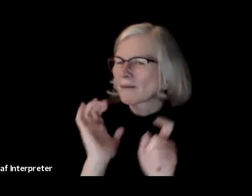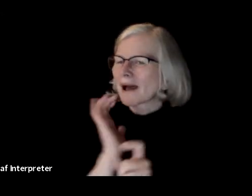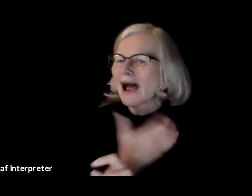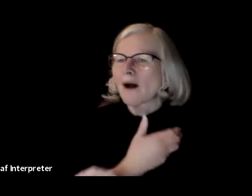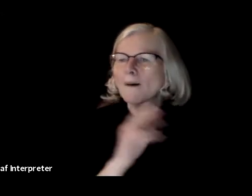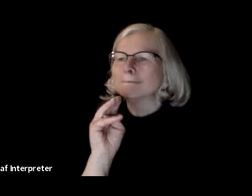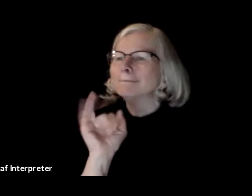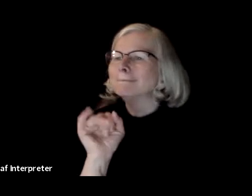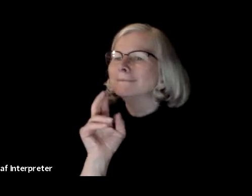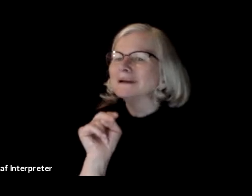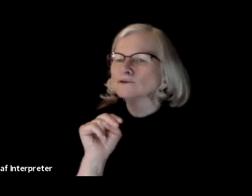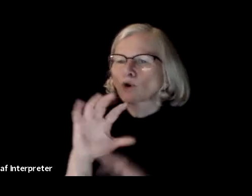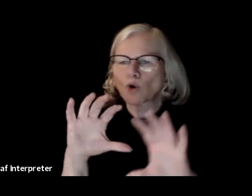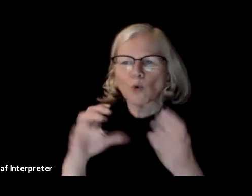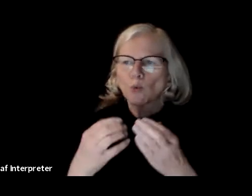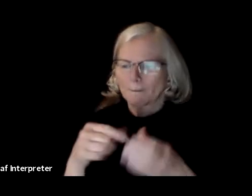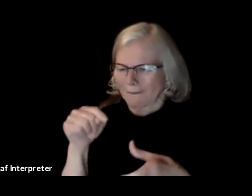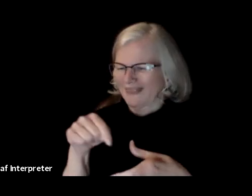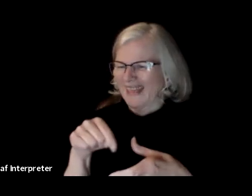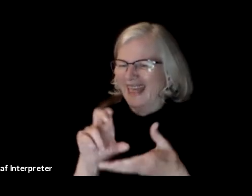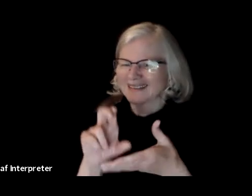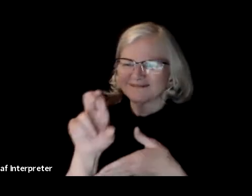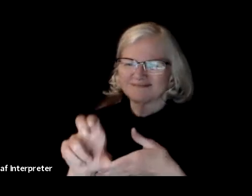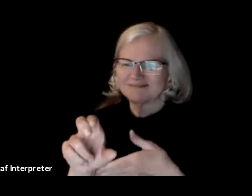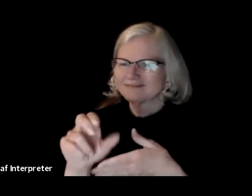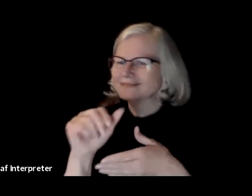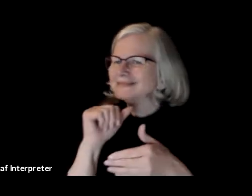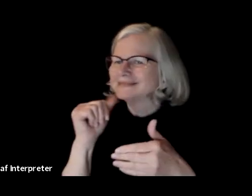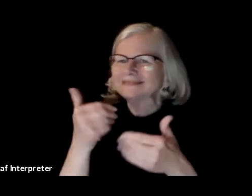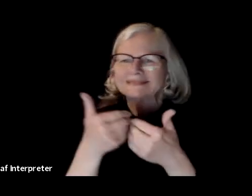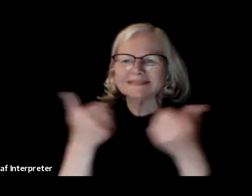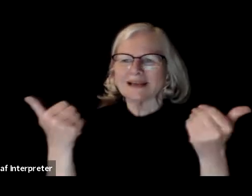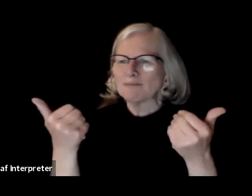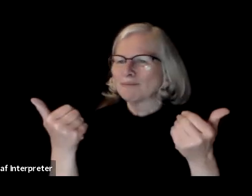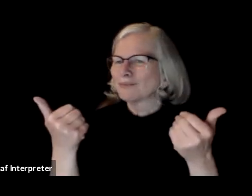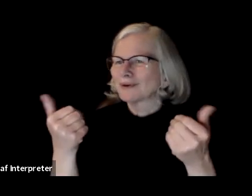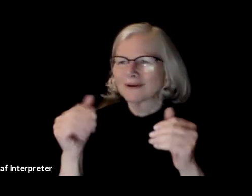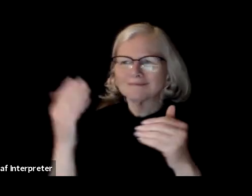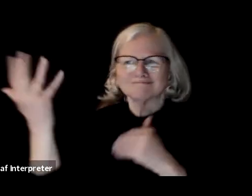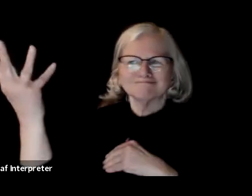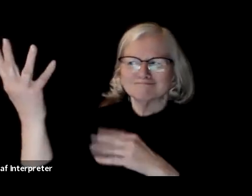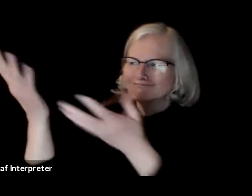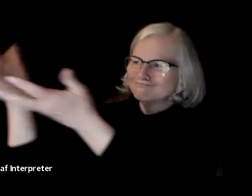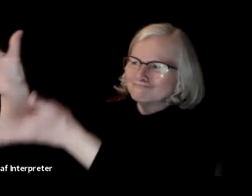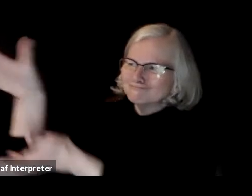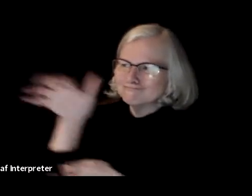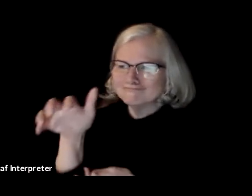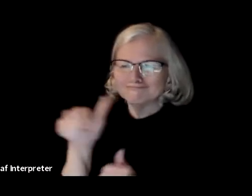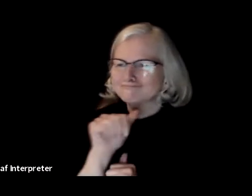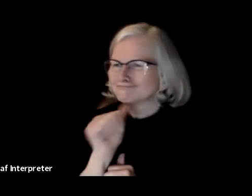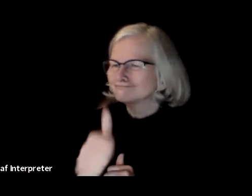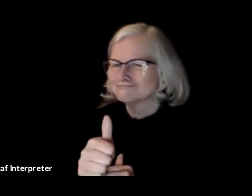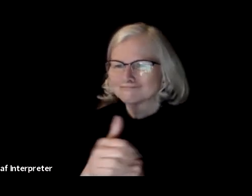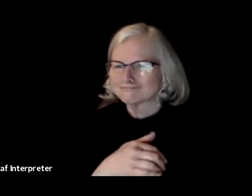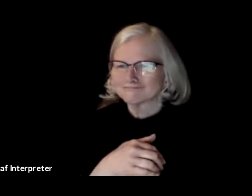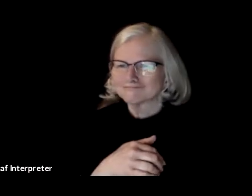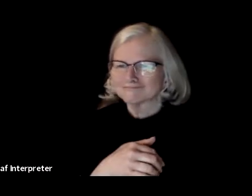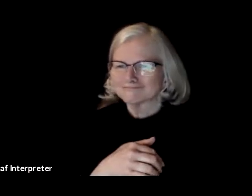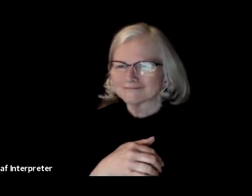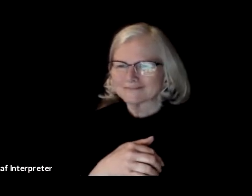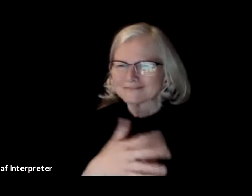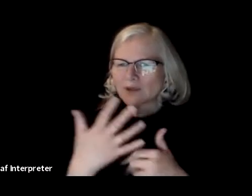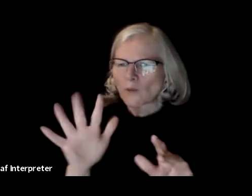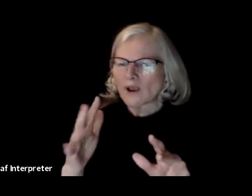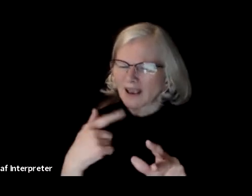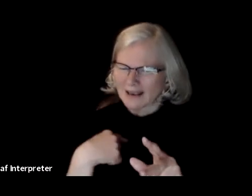separate stream, but we sort of pre-populated that allocation, if you will, and put doses